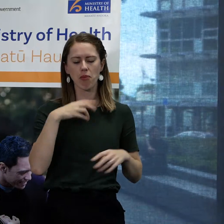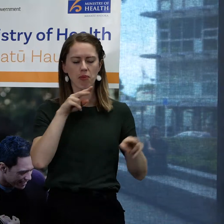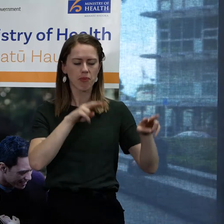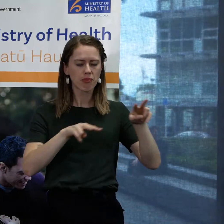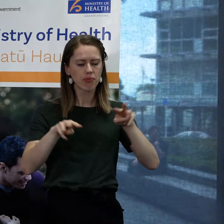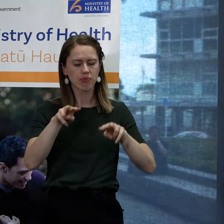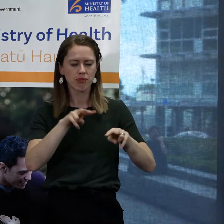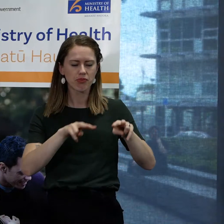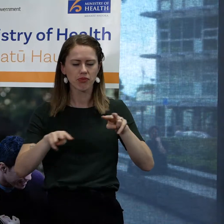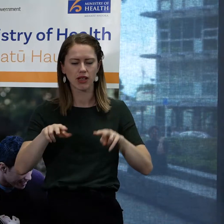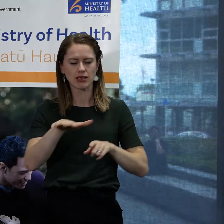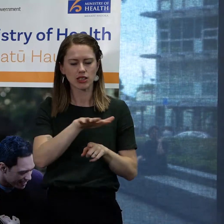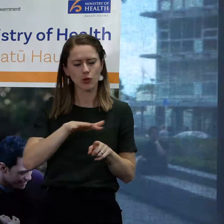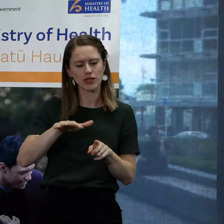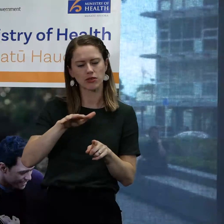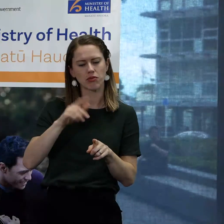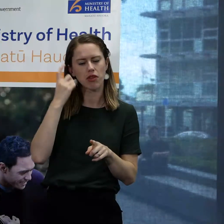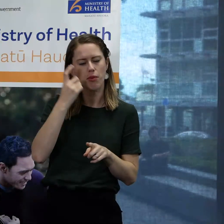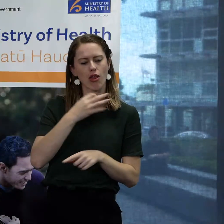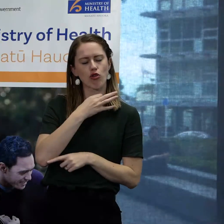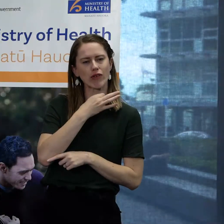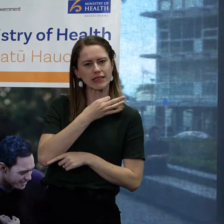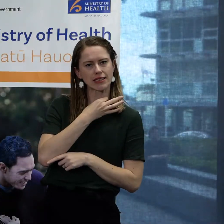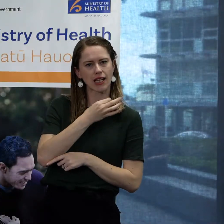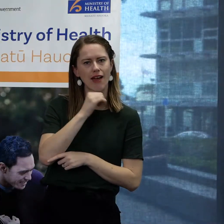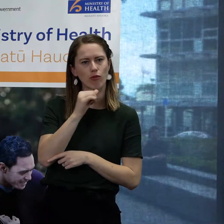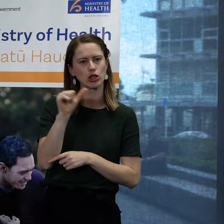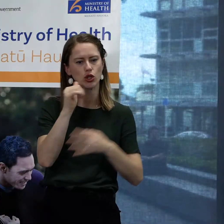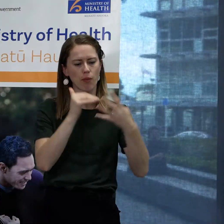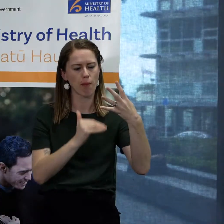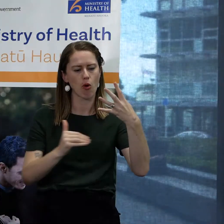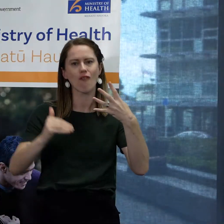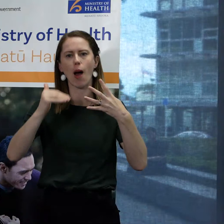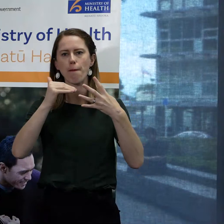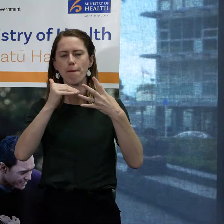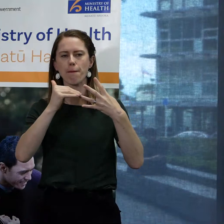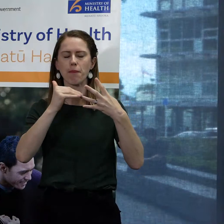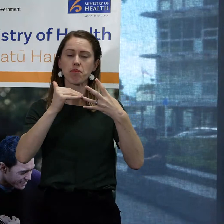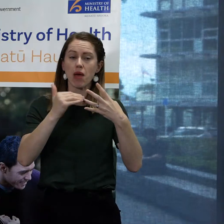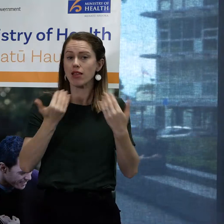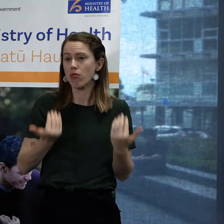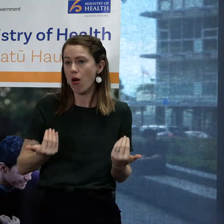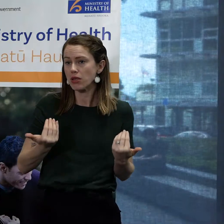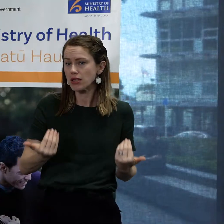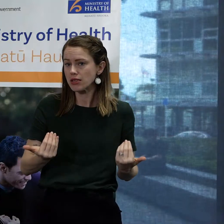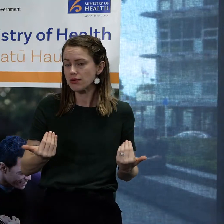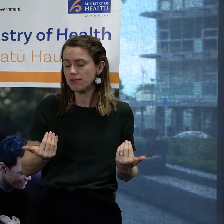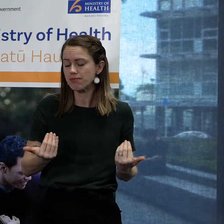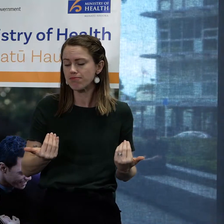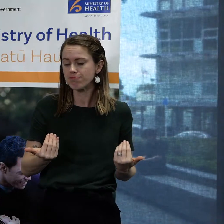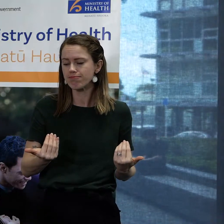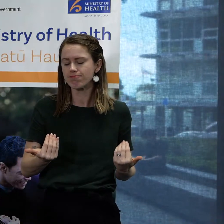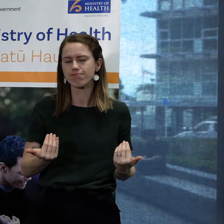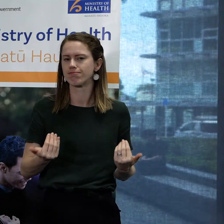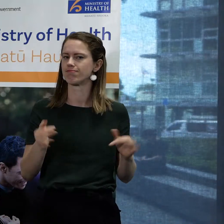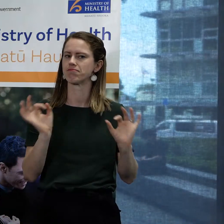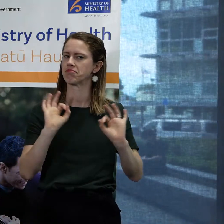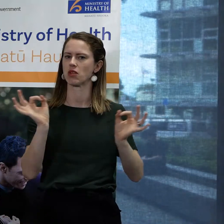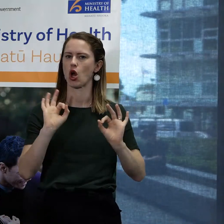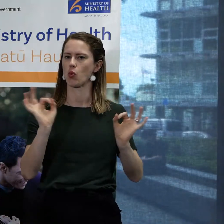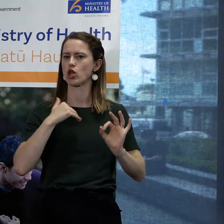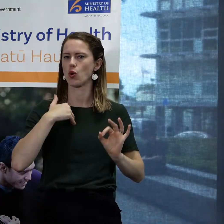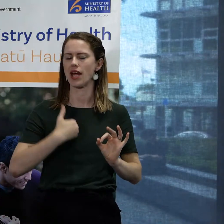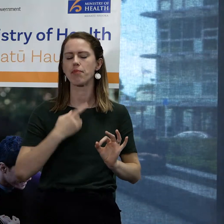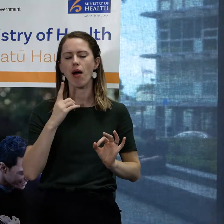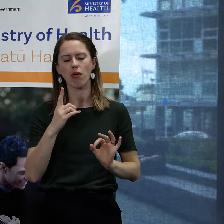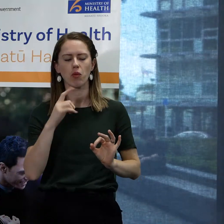in knowing whether there are any indications of whether we should move up alert level 2. At this point in time, we're not advising that, but of